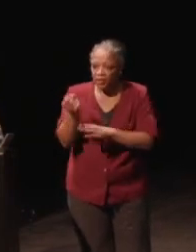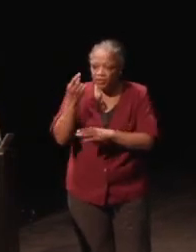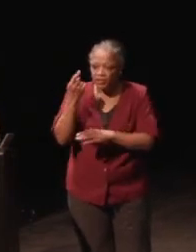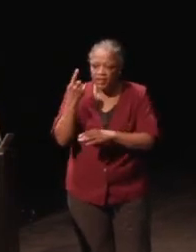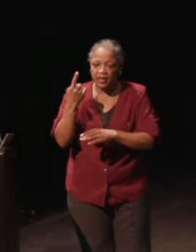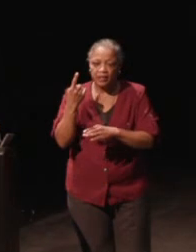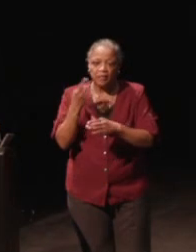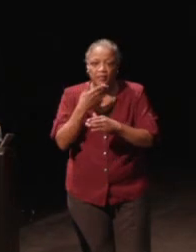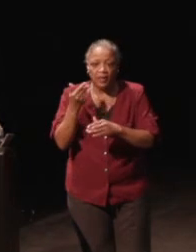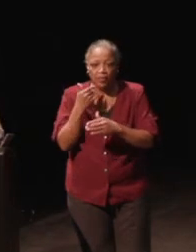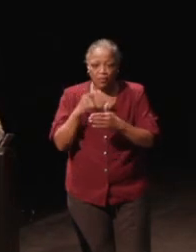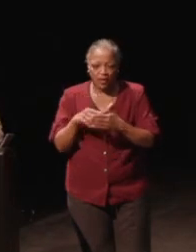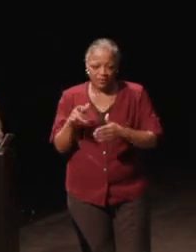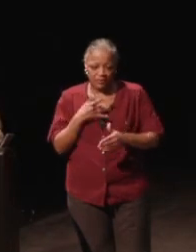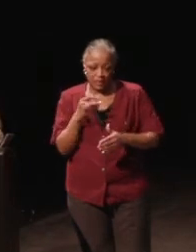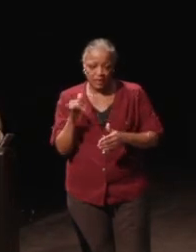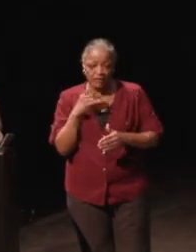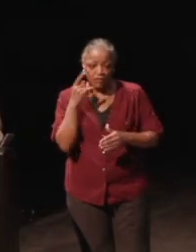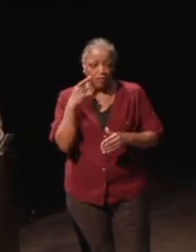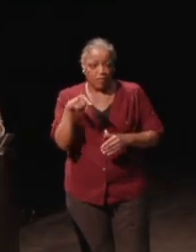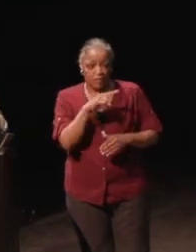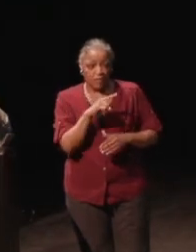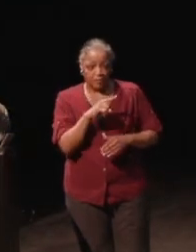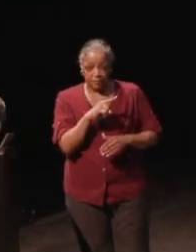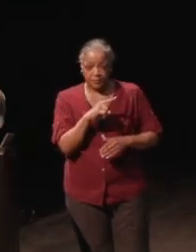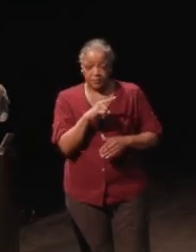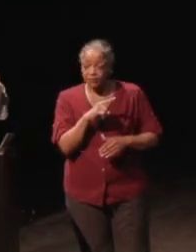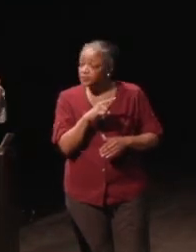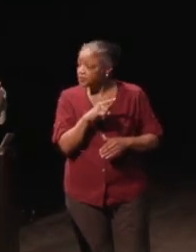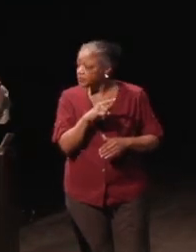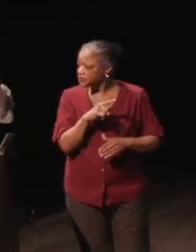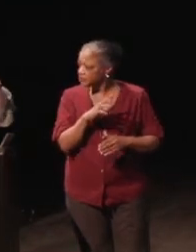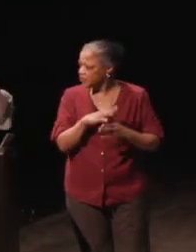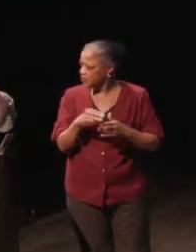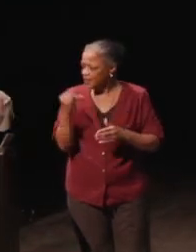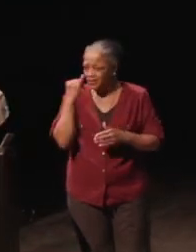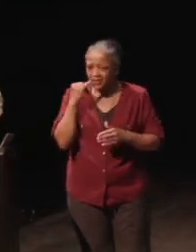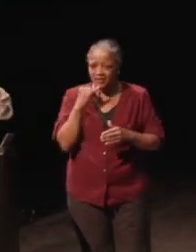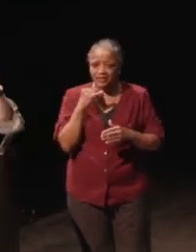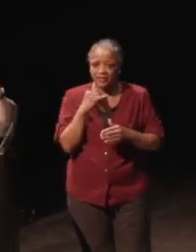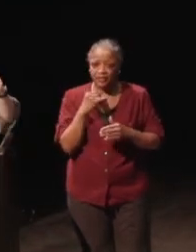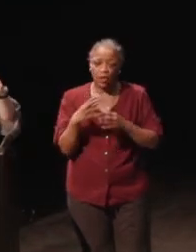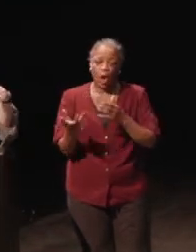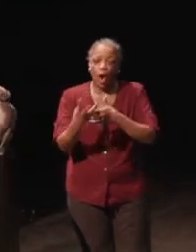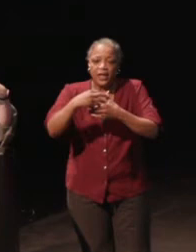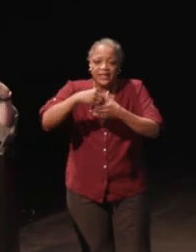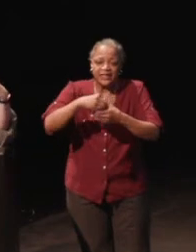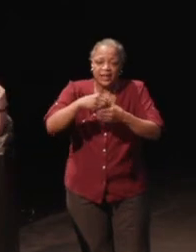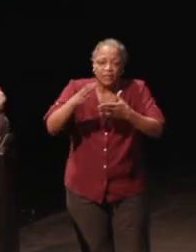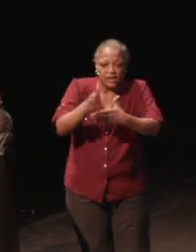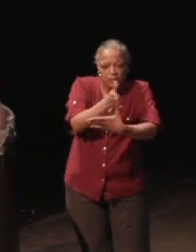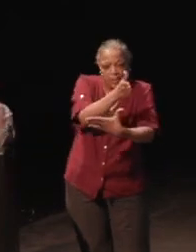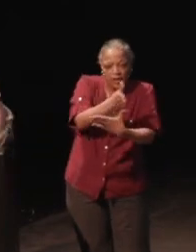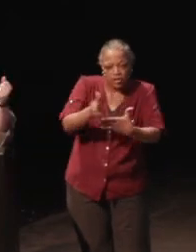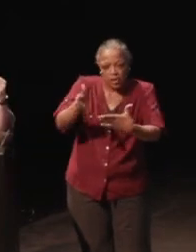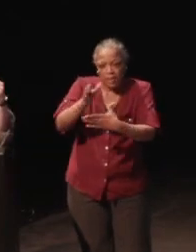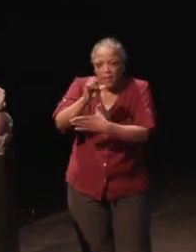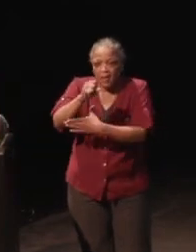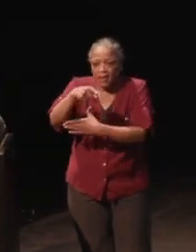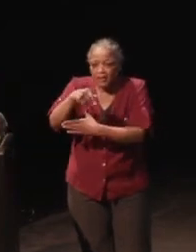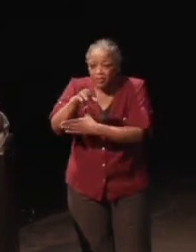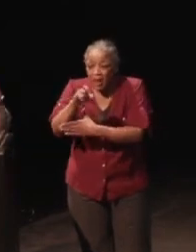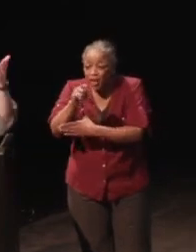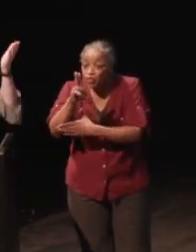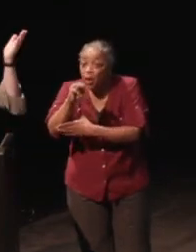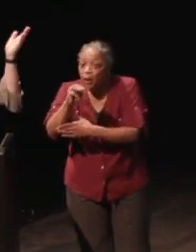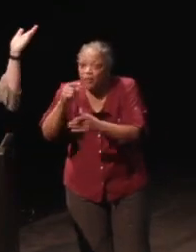understand better what it's like for them. And there's this idea of autism spectrum, and when people hear spectrum,